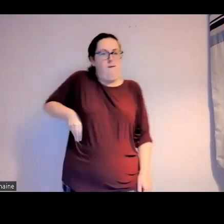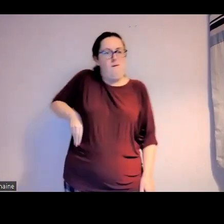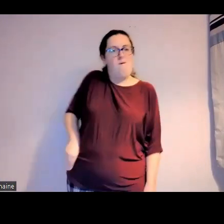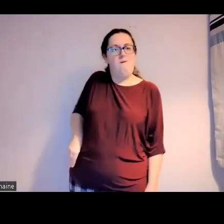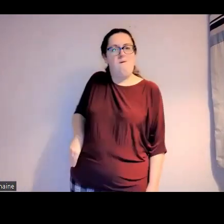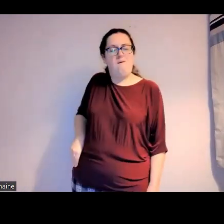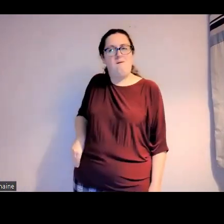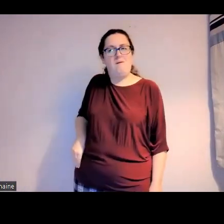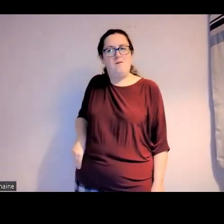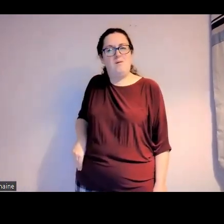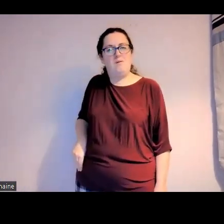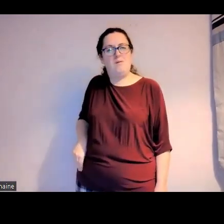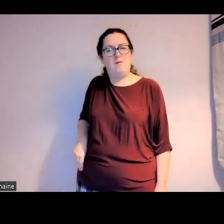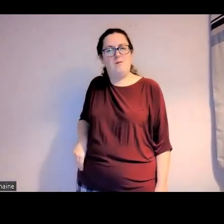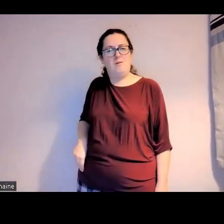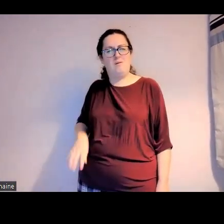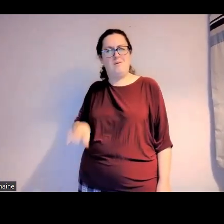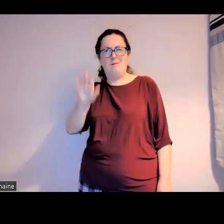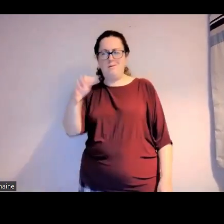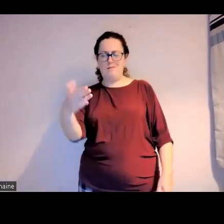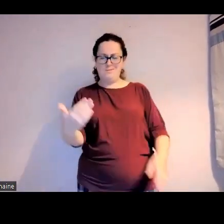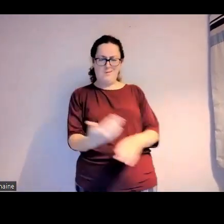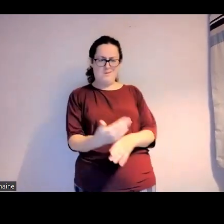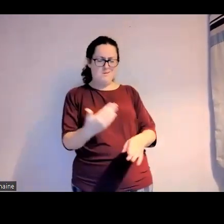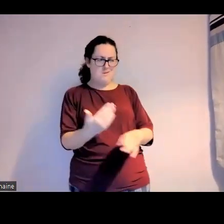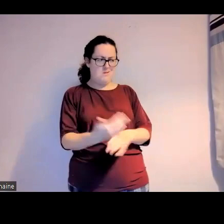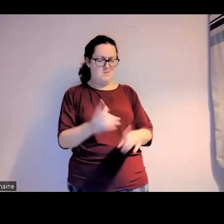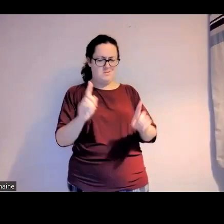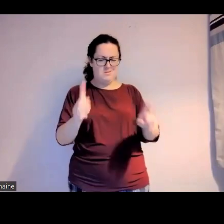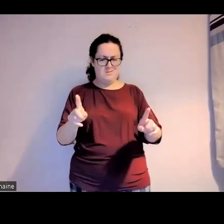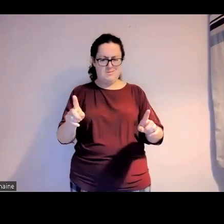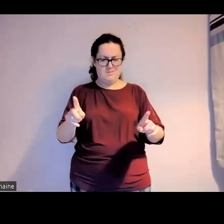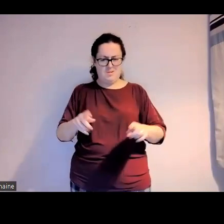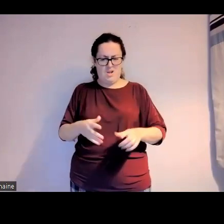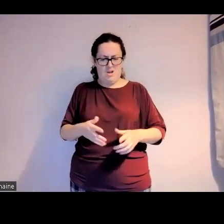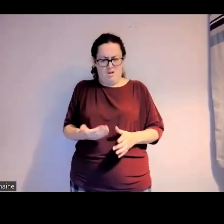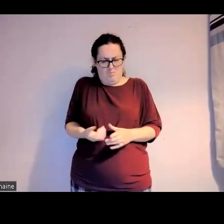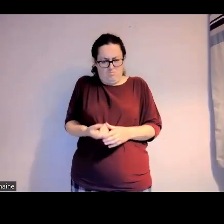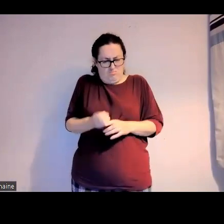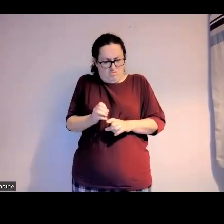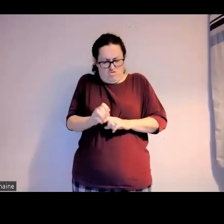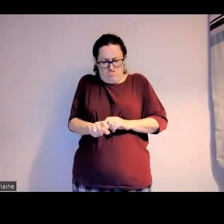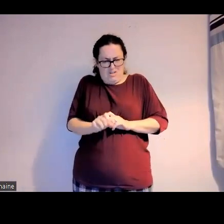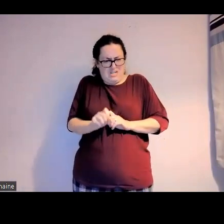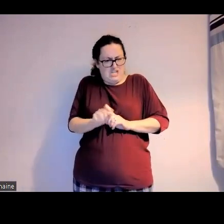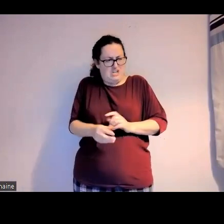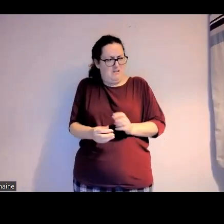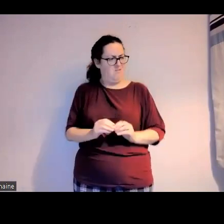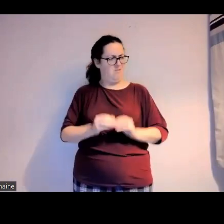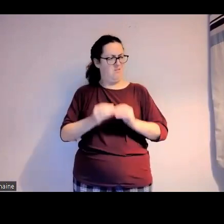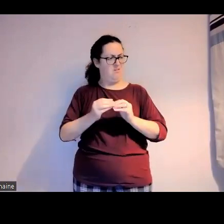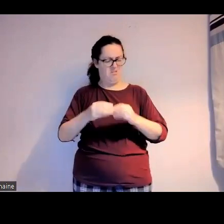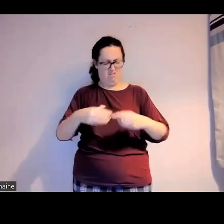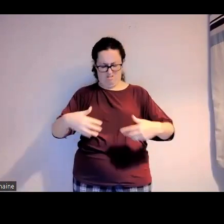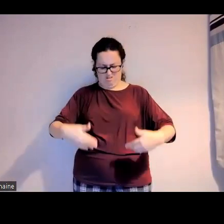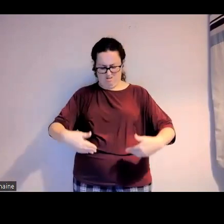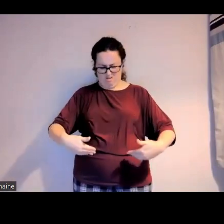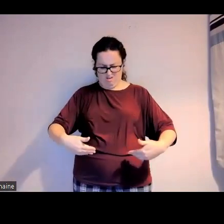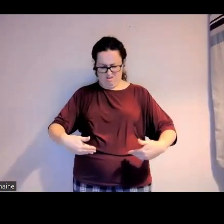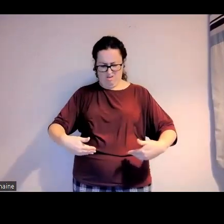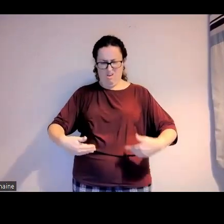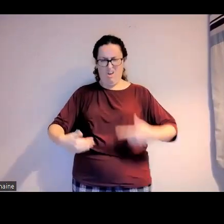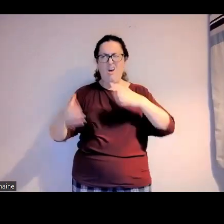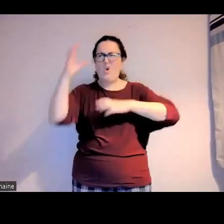ring. Task at hand, what's secretion formation? I have to Google